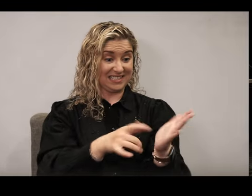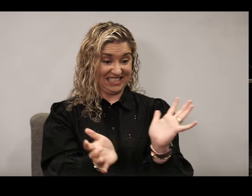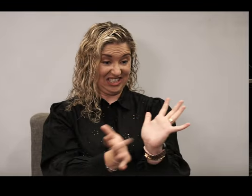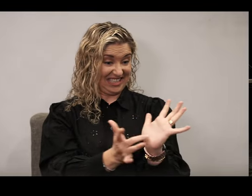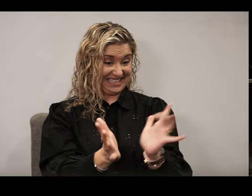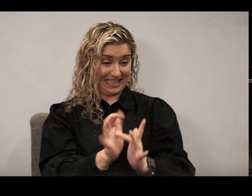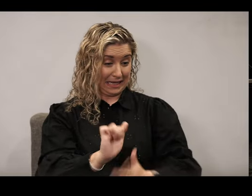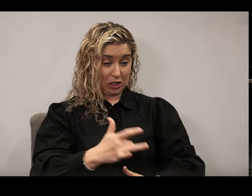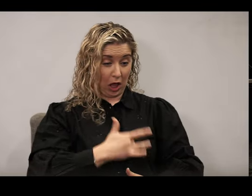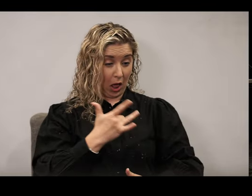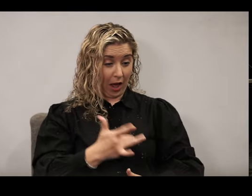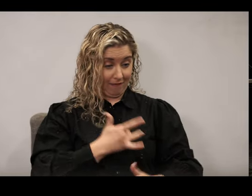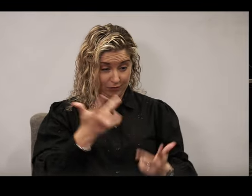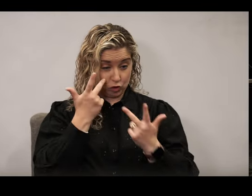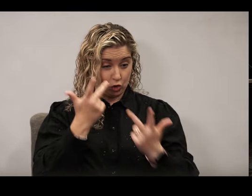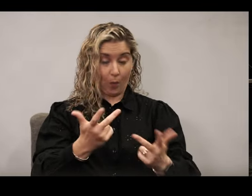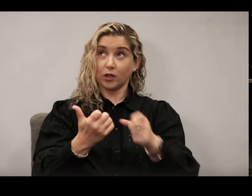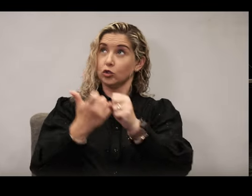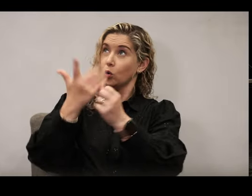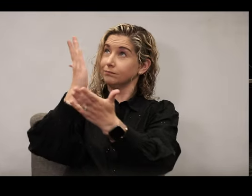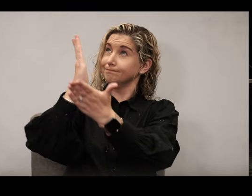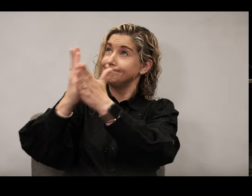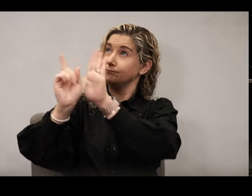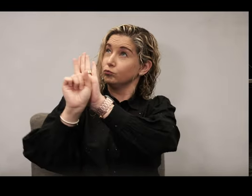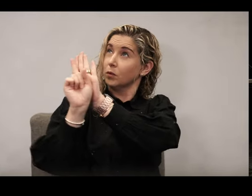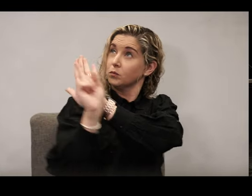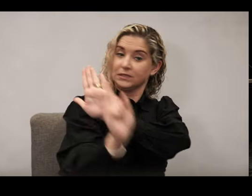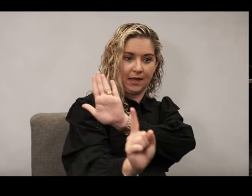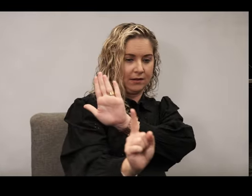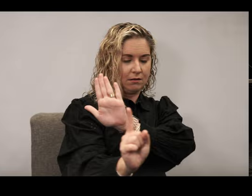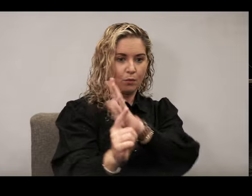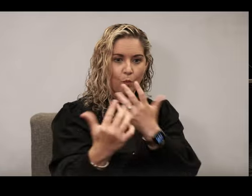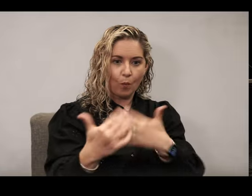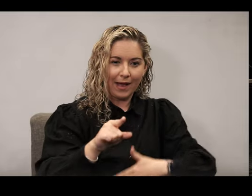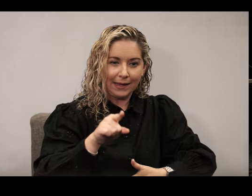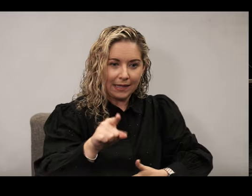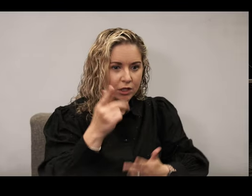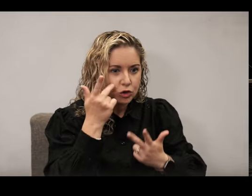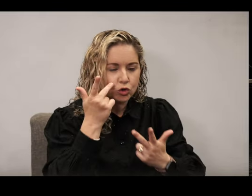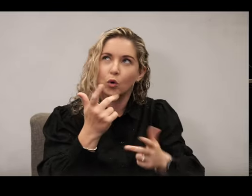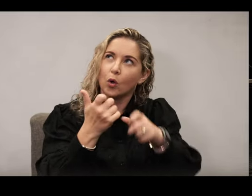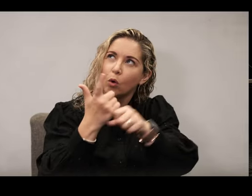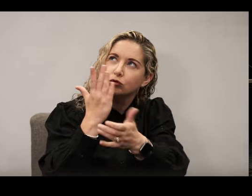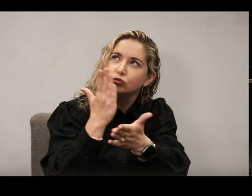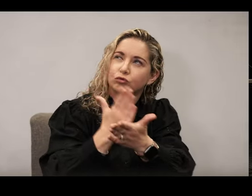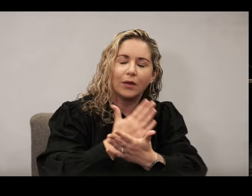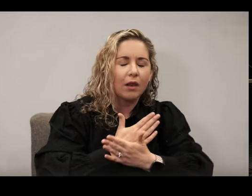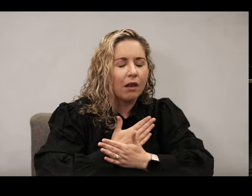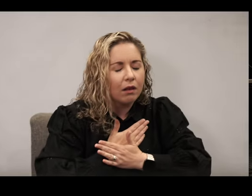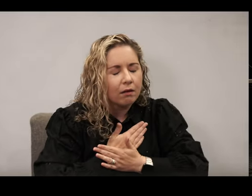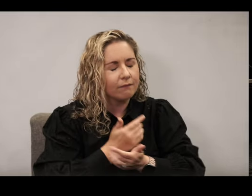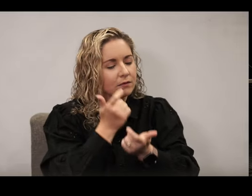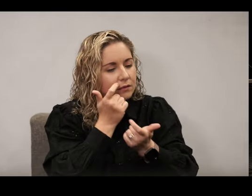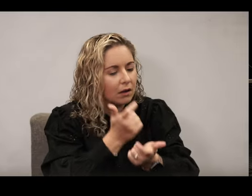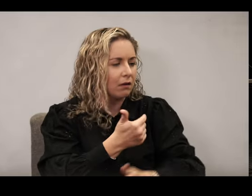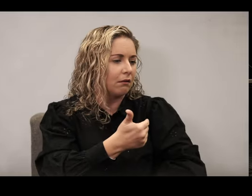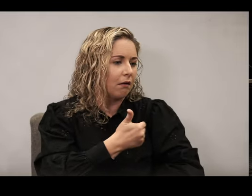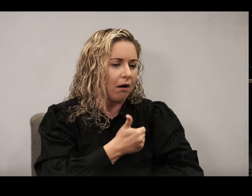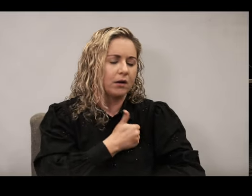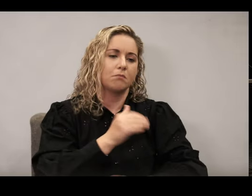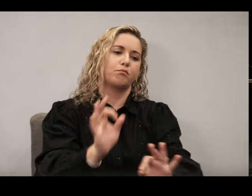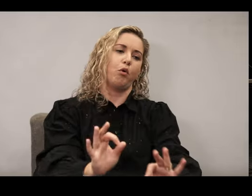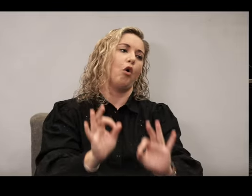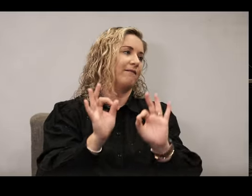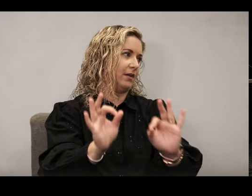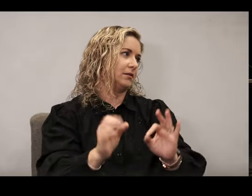perfect image bearer? We see him displaying the glory of God's loving goodness perfectly. We see it in